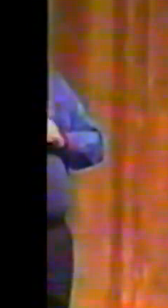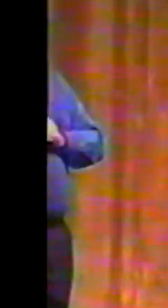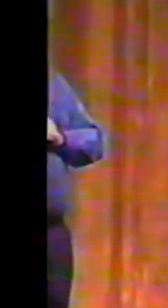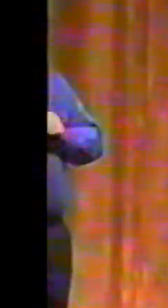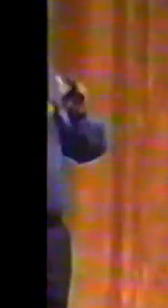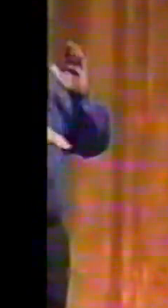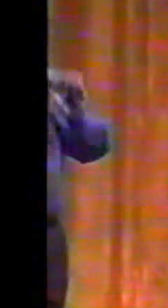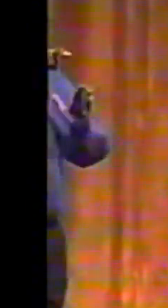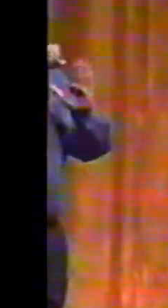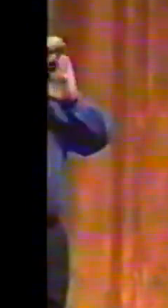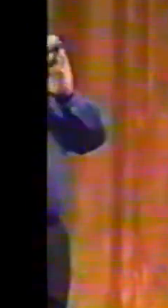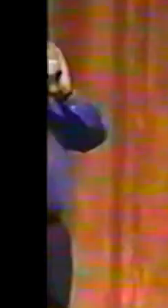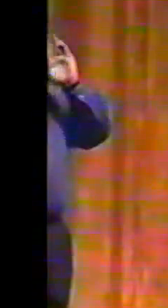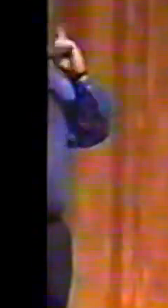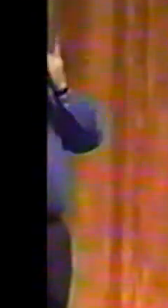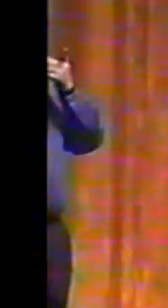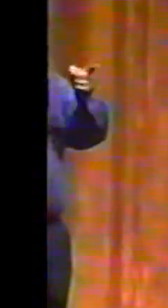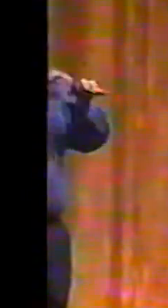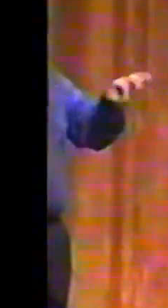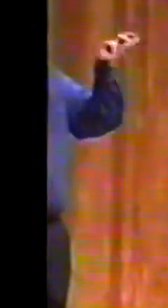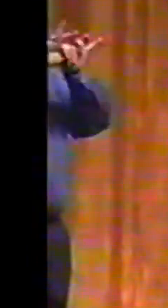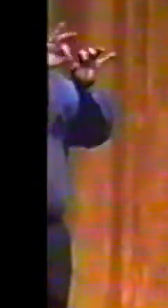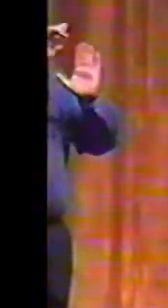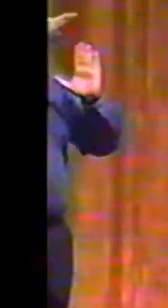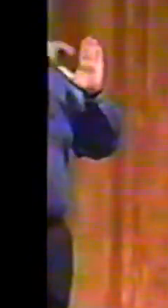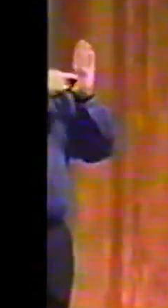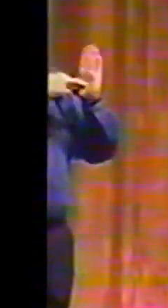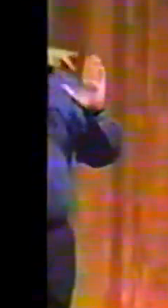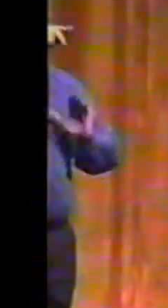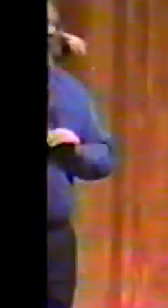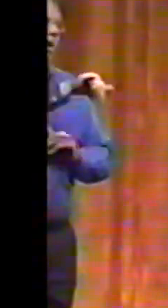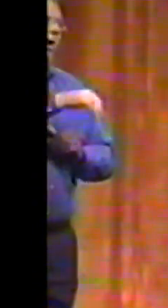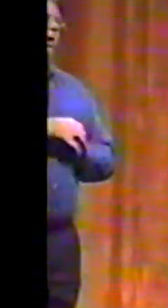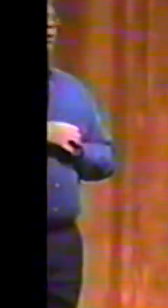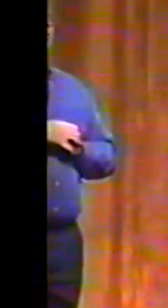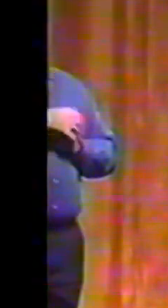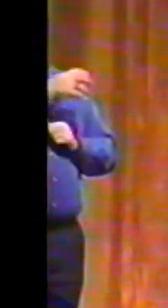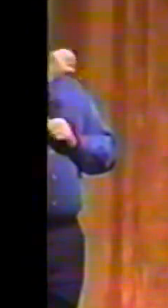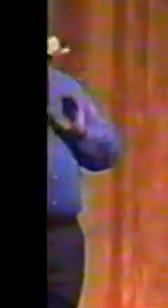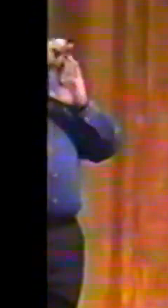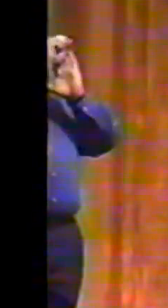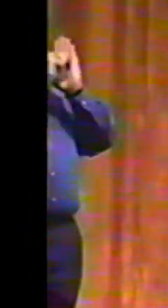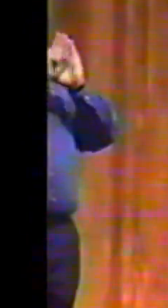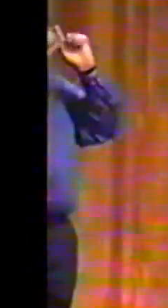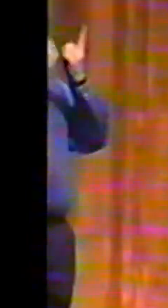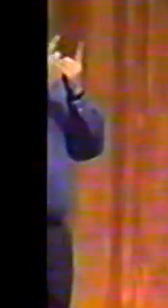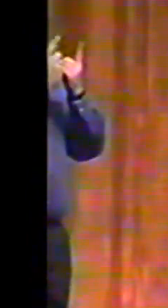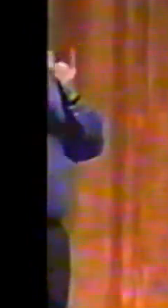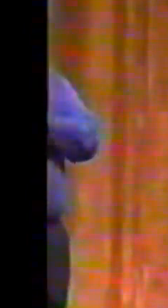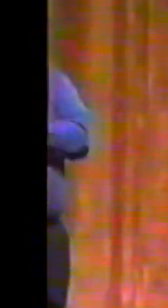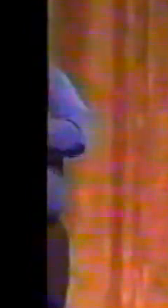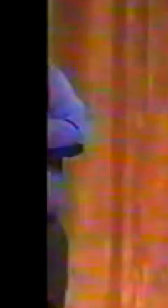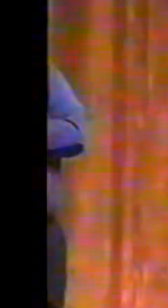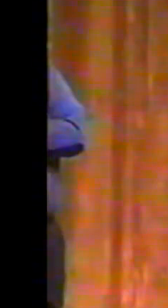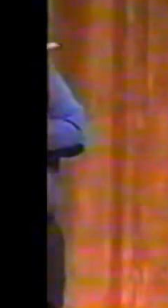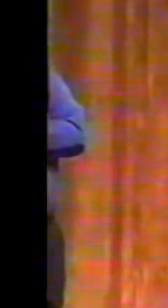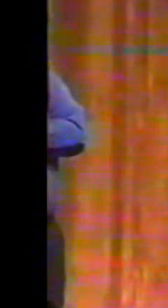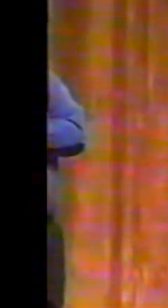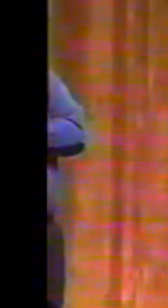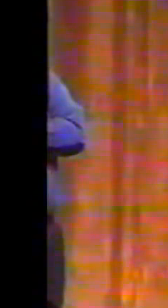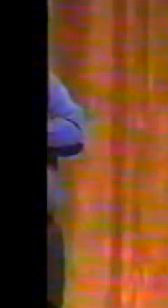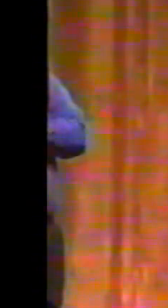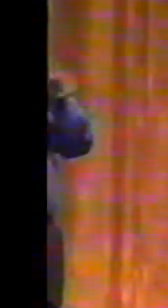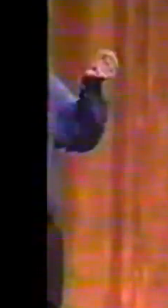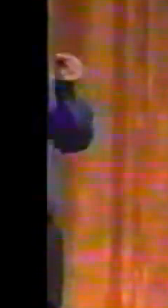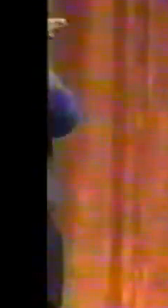State Department plays a key role in a lot of this. The failure of the State Department and the INS to share information has hampered the INS in its effort to